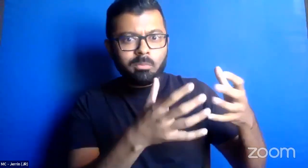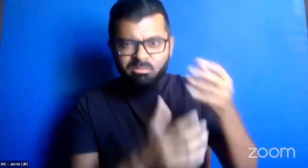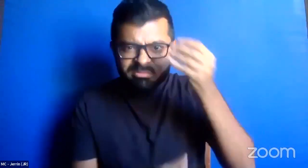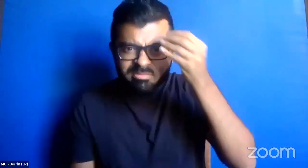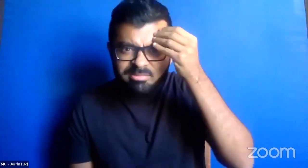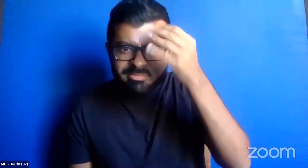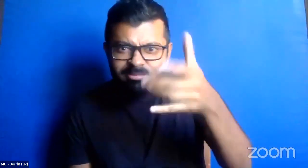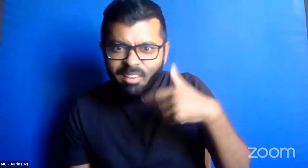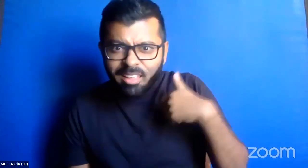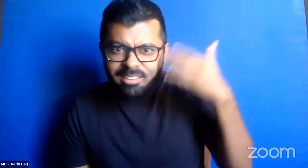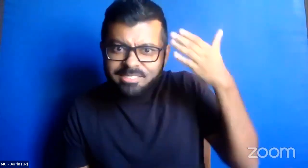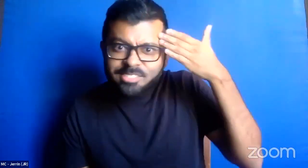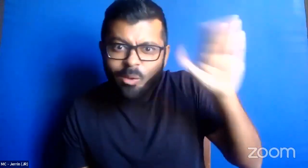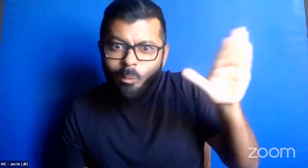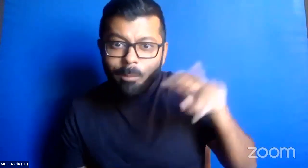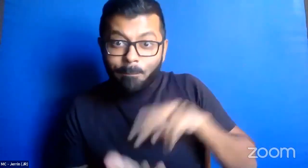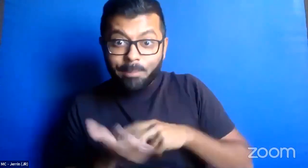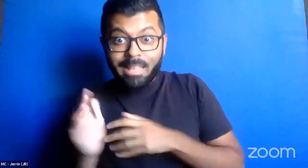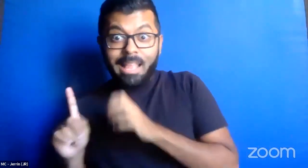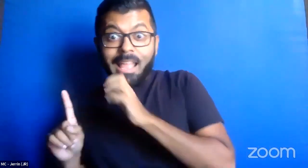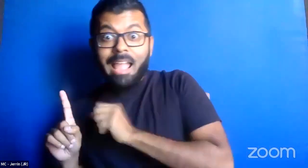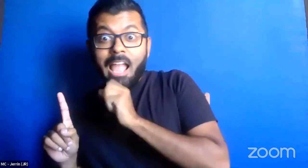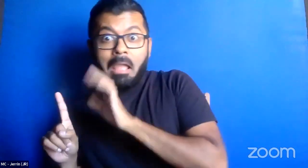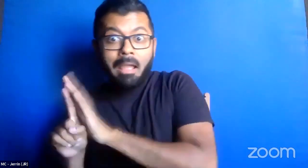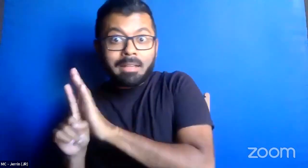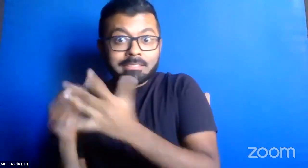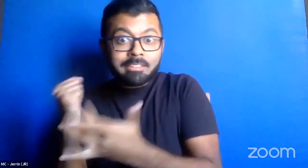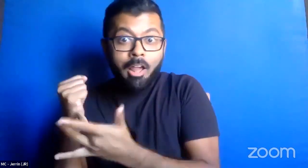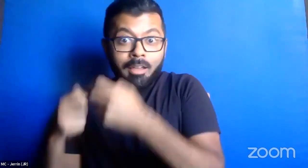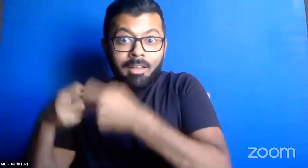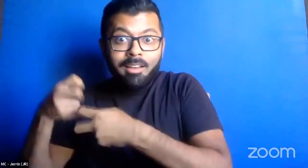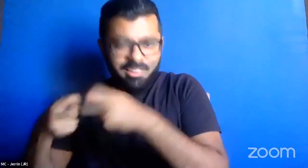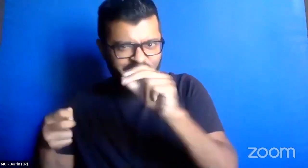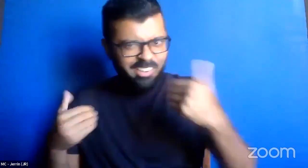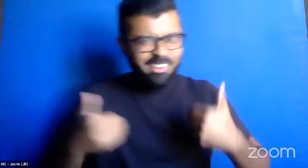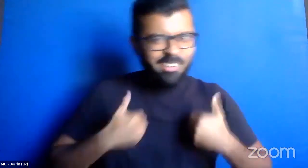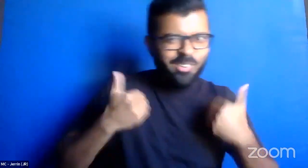have an opportunity for that Thursday group to get together. And I didn't know